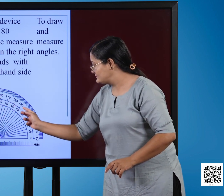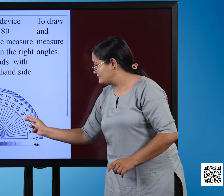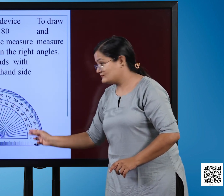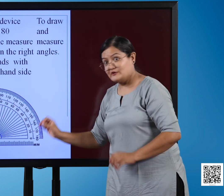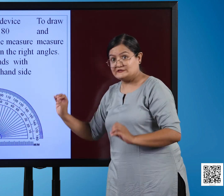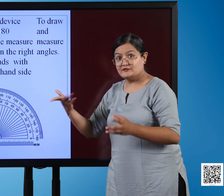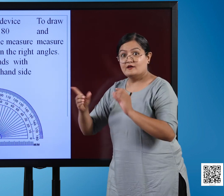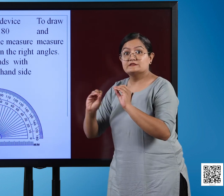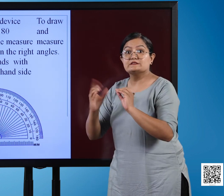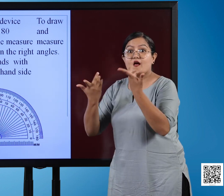vice versa.